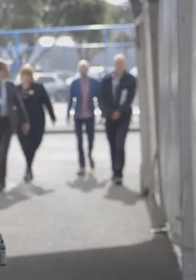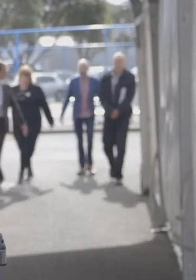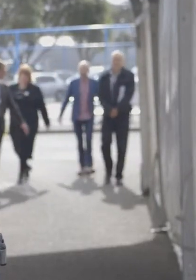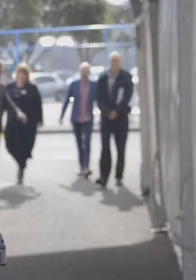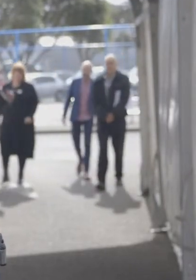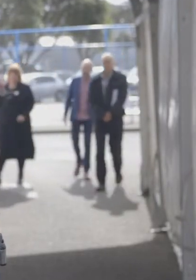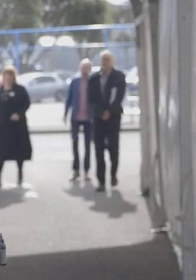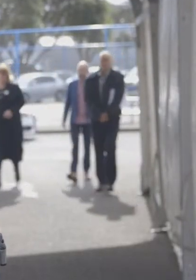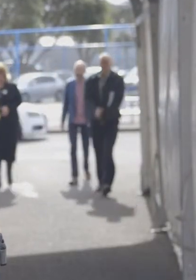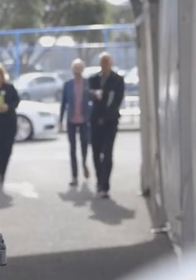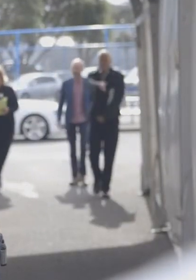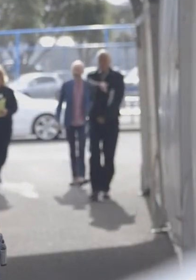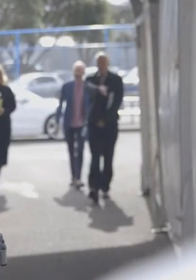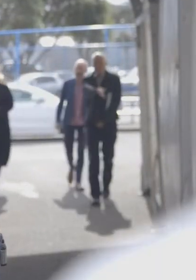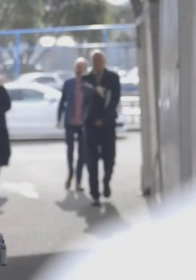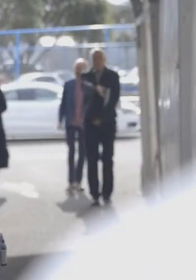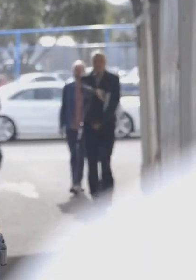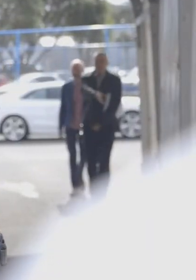ra.